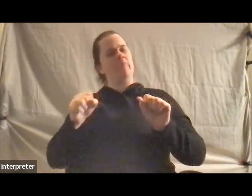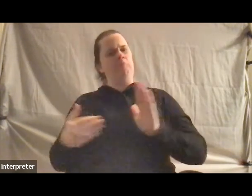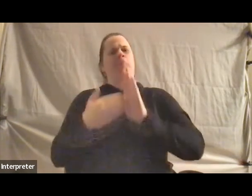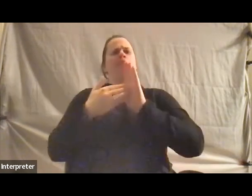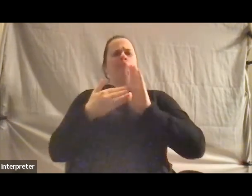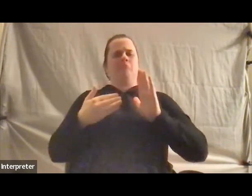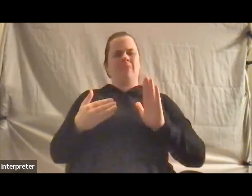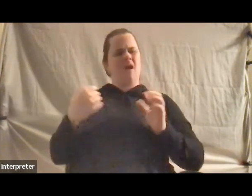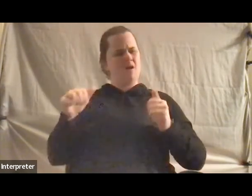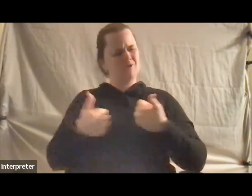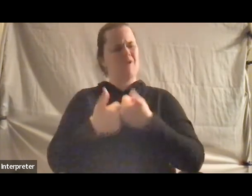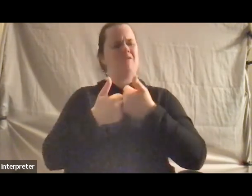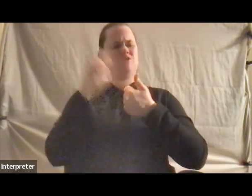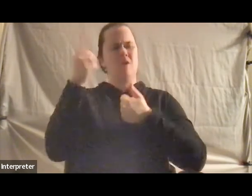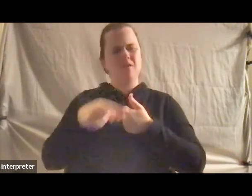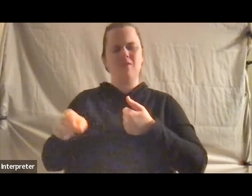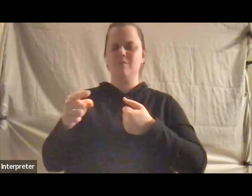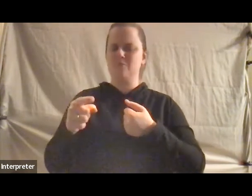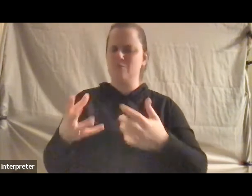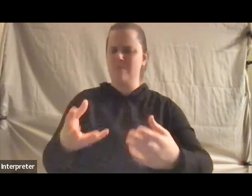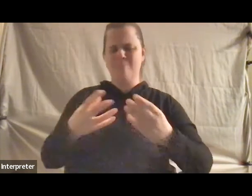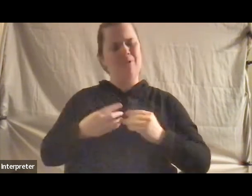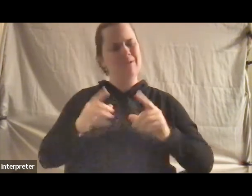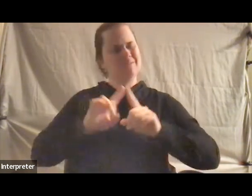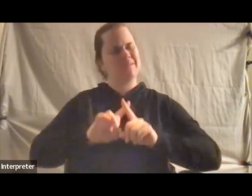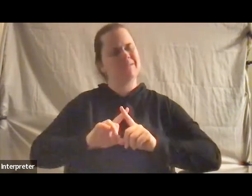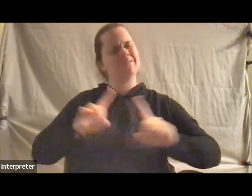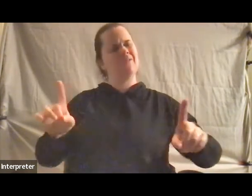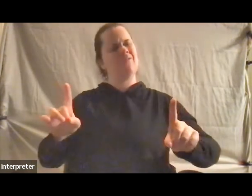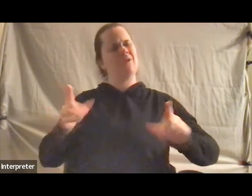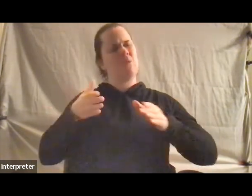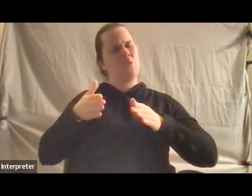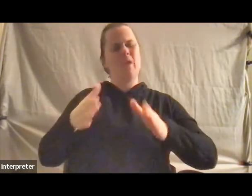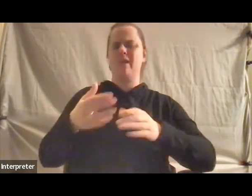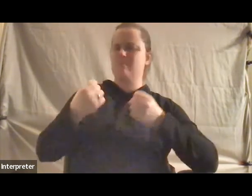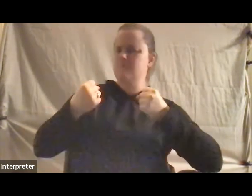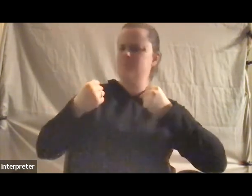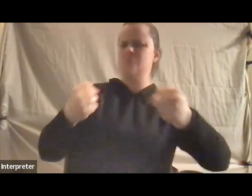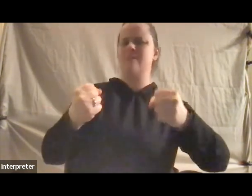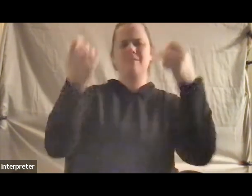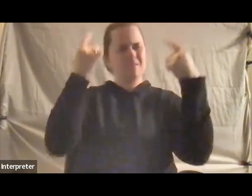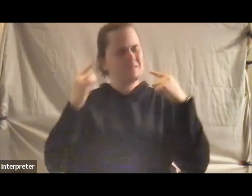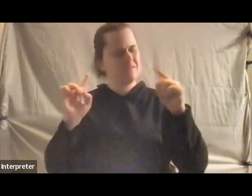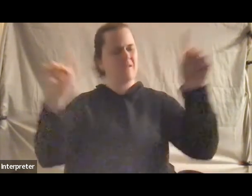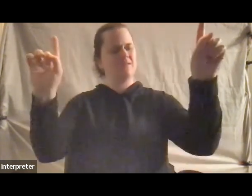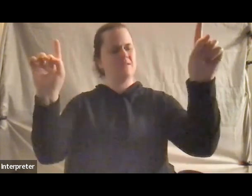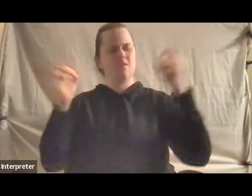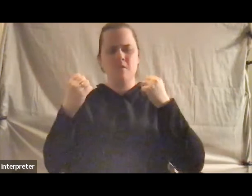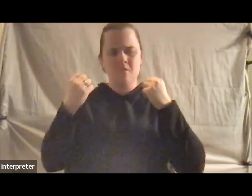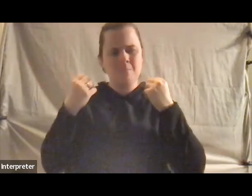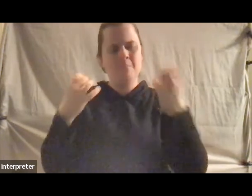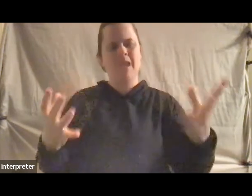everyone tonight to embrace a different paradigm of strength and success, where many voices in